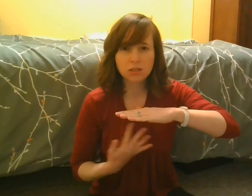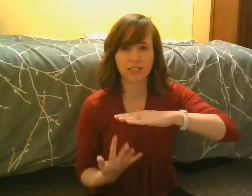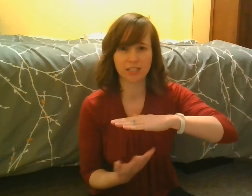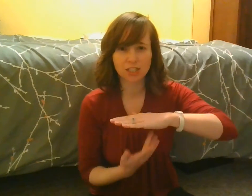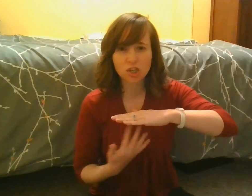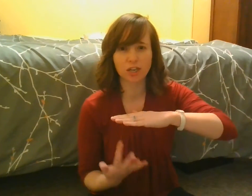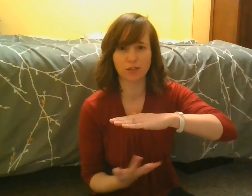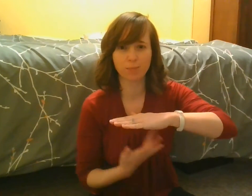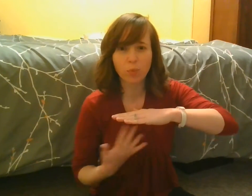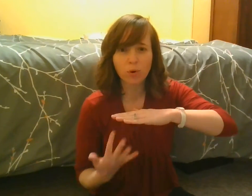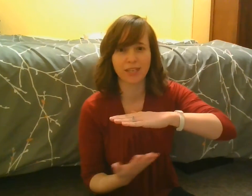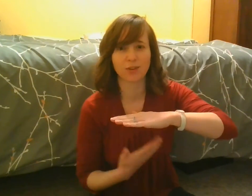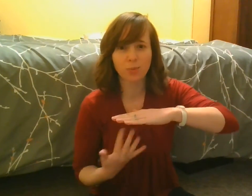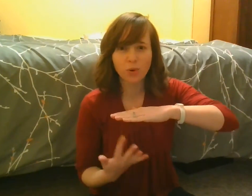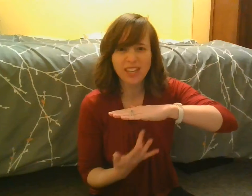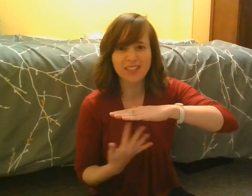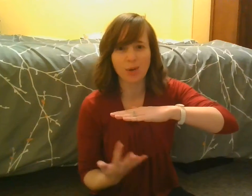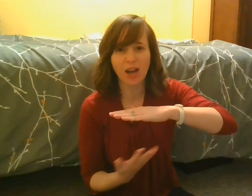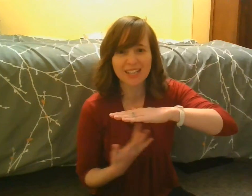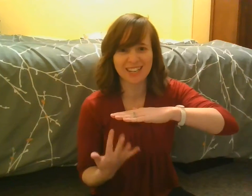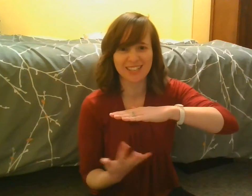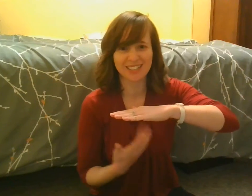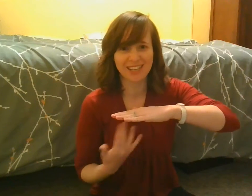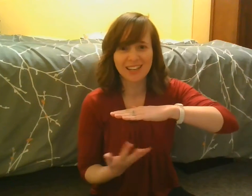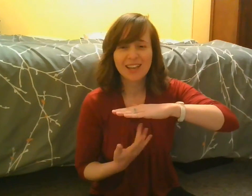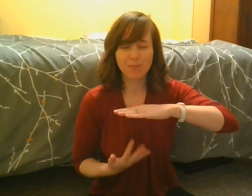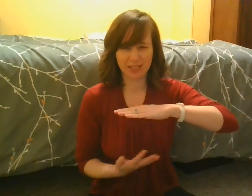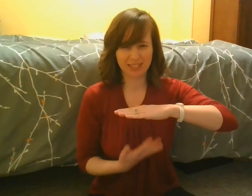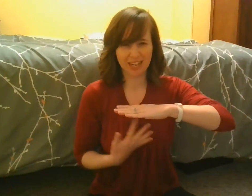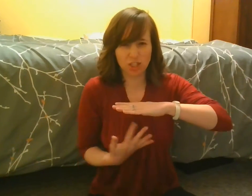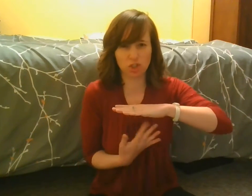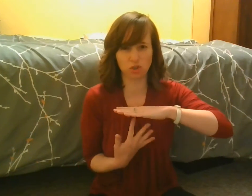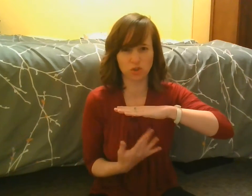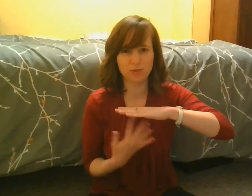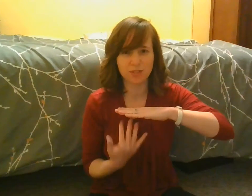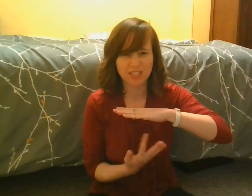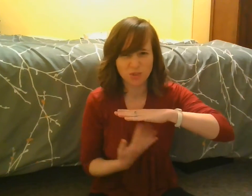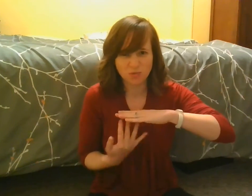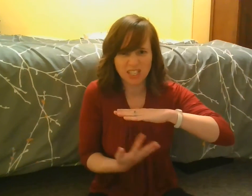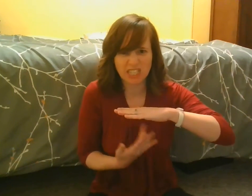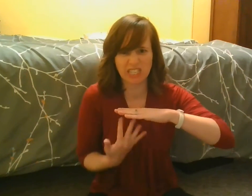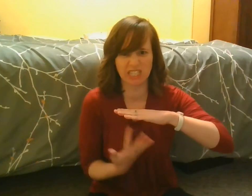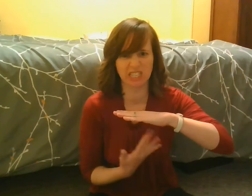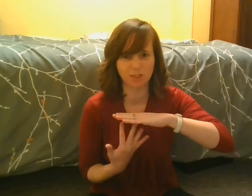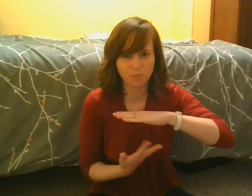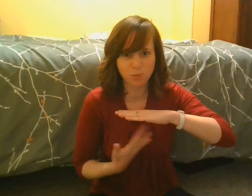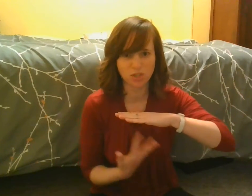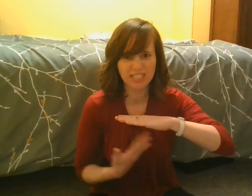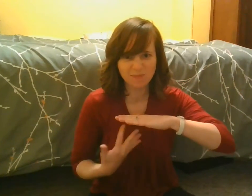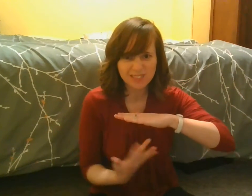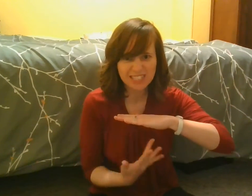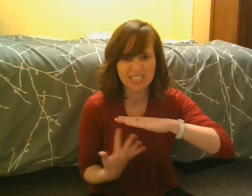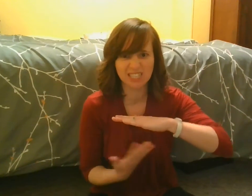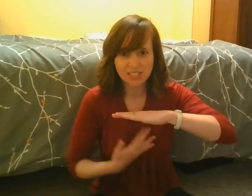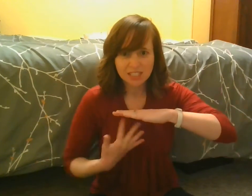like it's starting to boil, like you're boiling the pot kind of thing, but it's kind of stirring within you, like, God, boiling mad,